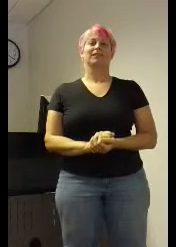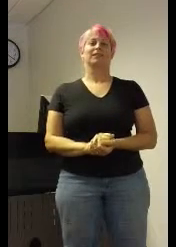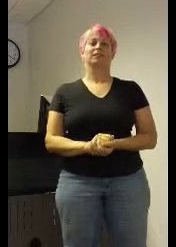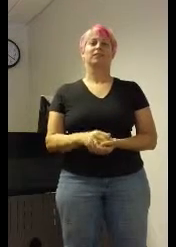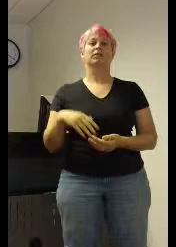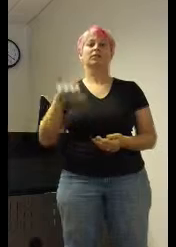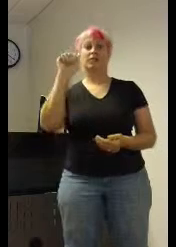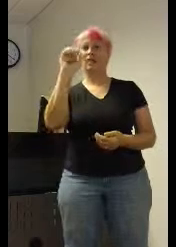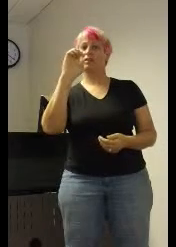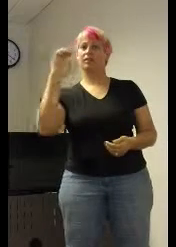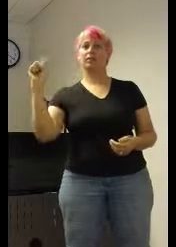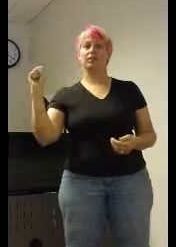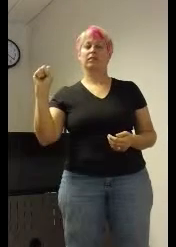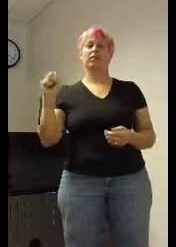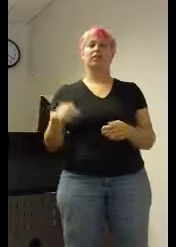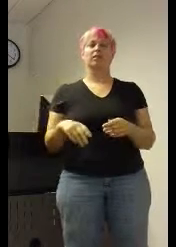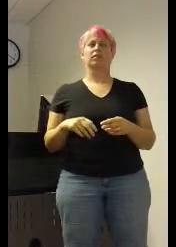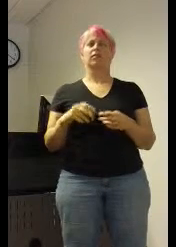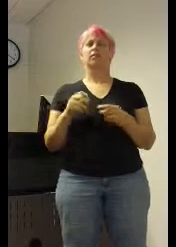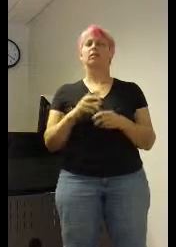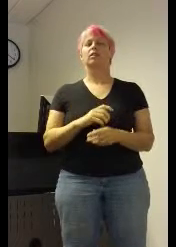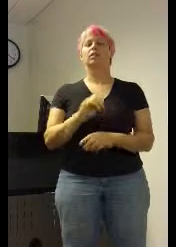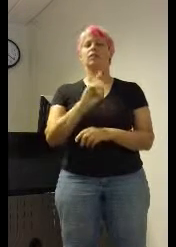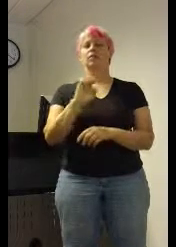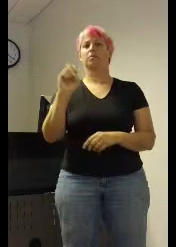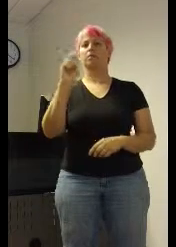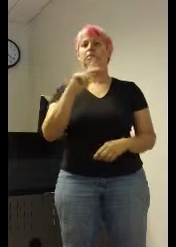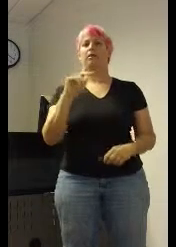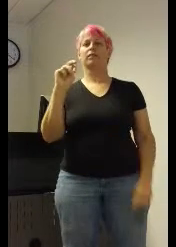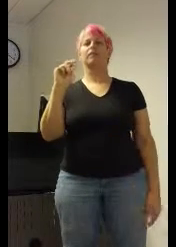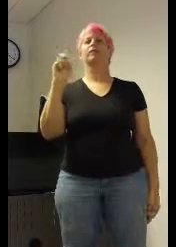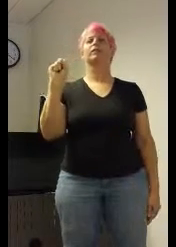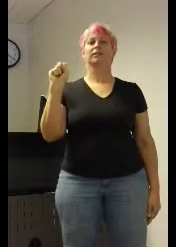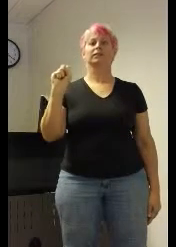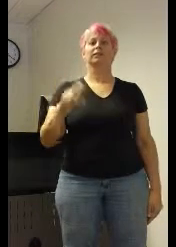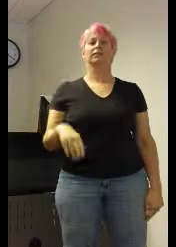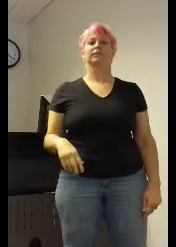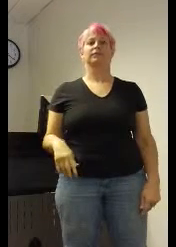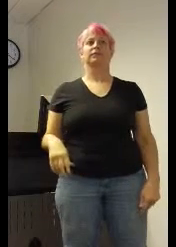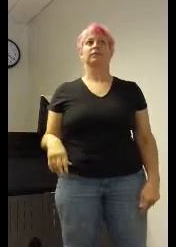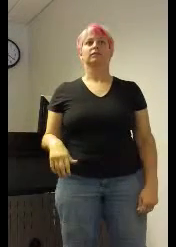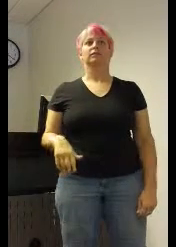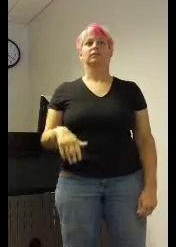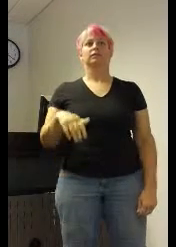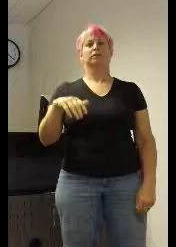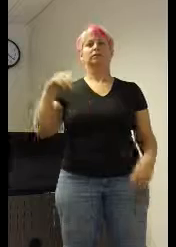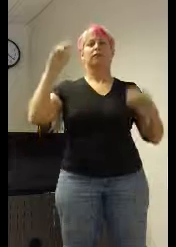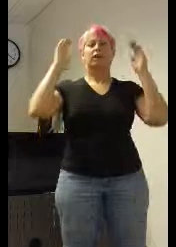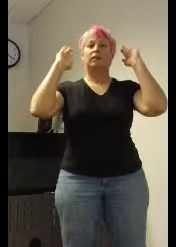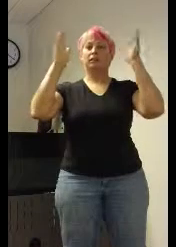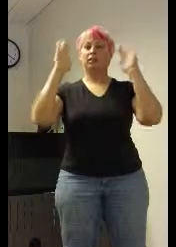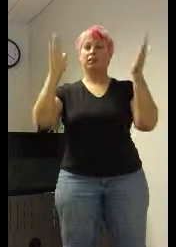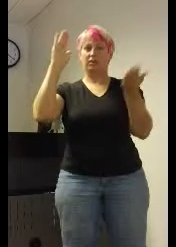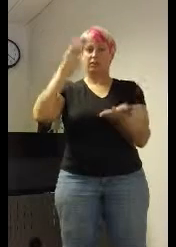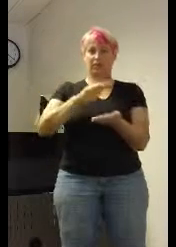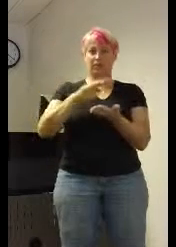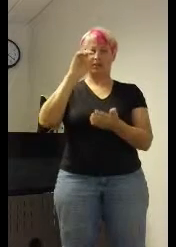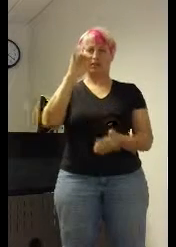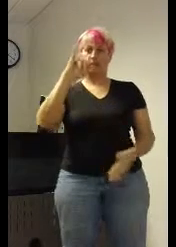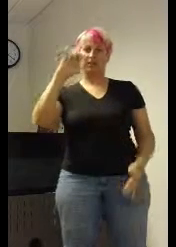Center. Today we are going to talk about attention deficit hyperactivity disorder, otherwise known as ADD